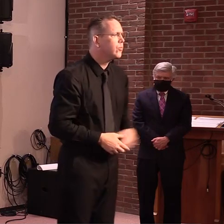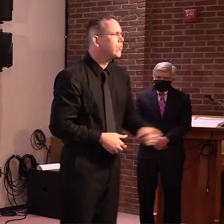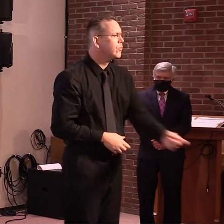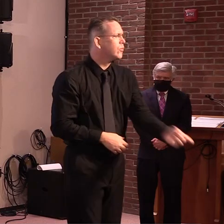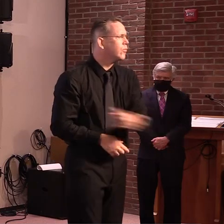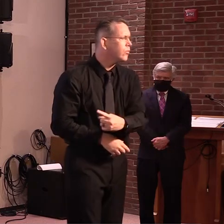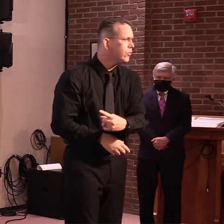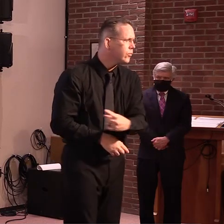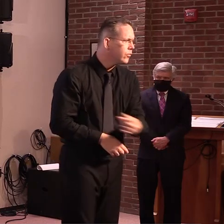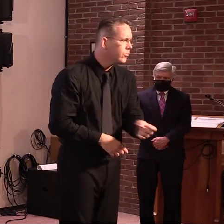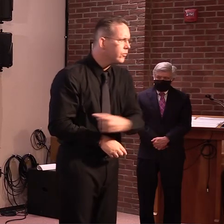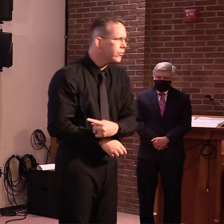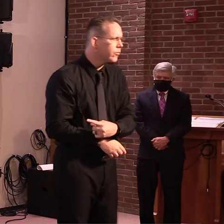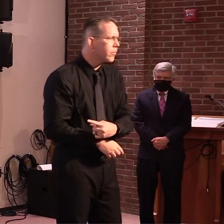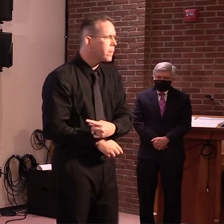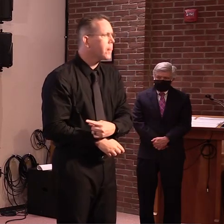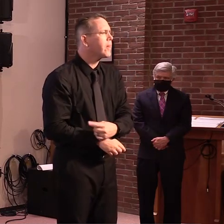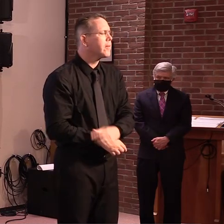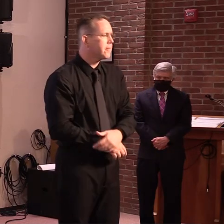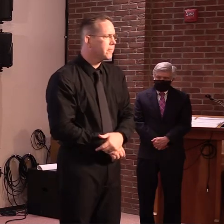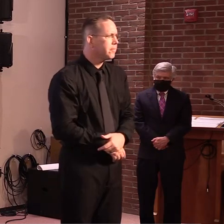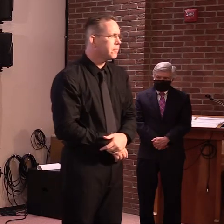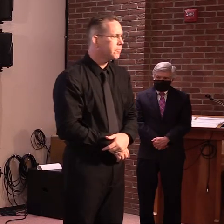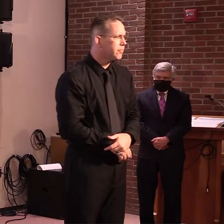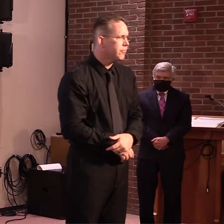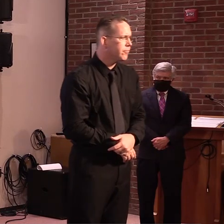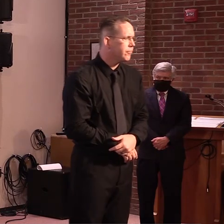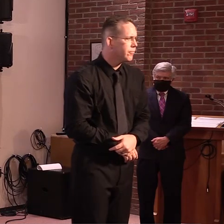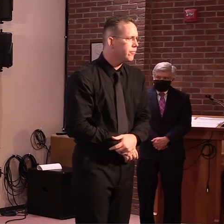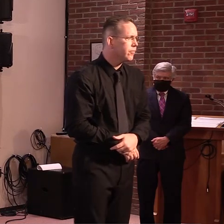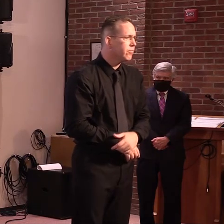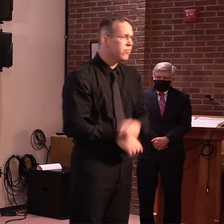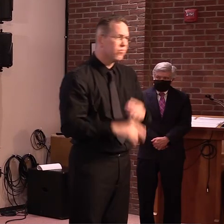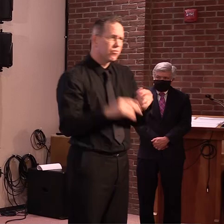to people who've attended protests or something like that?